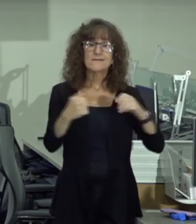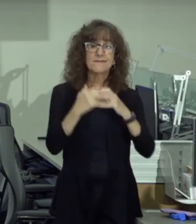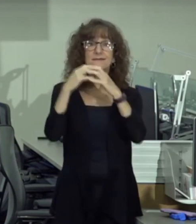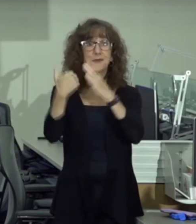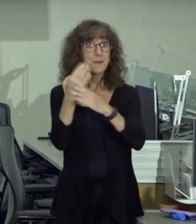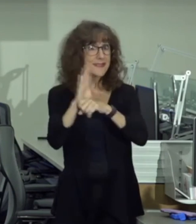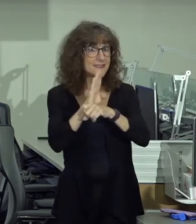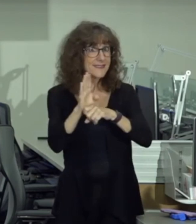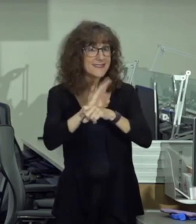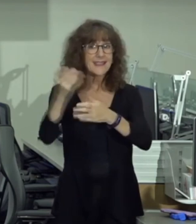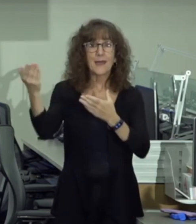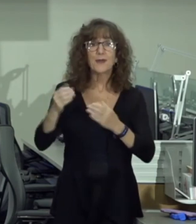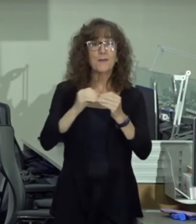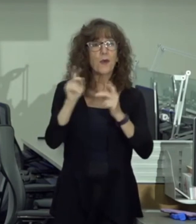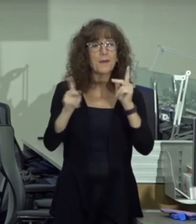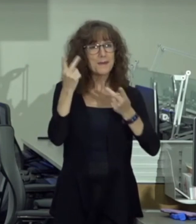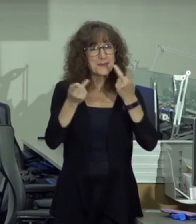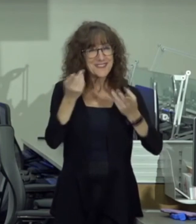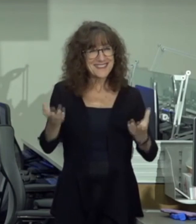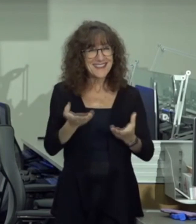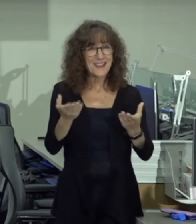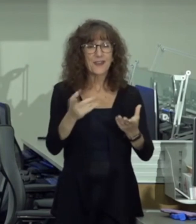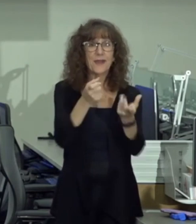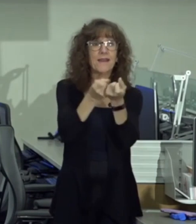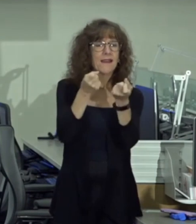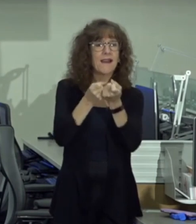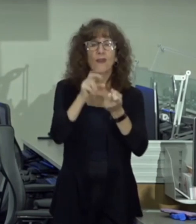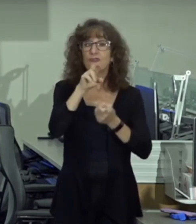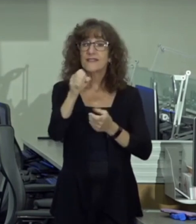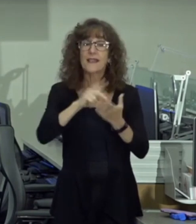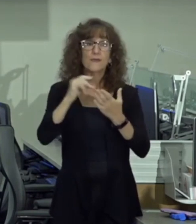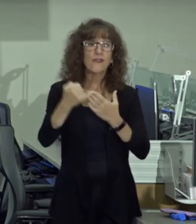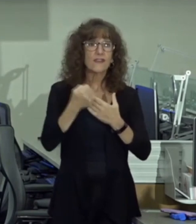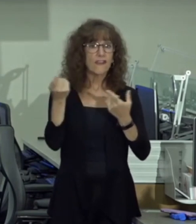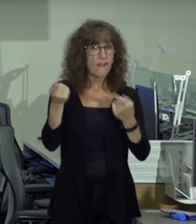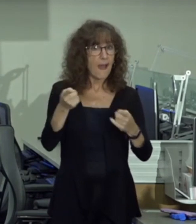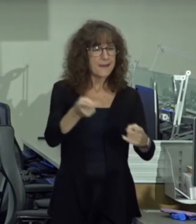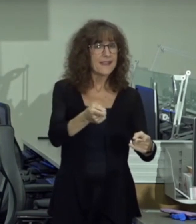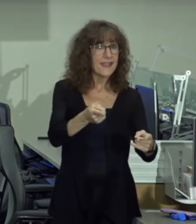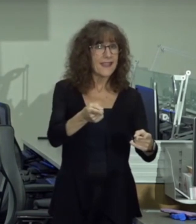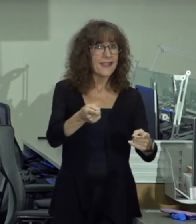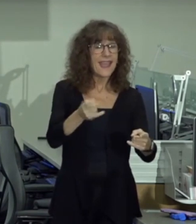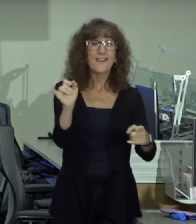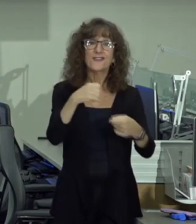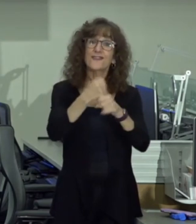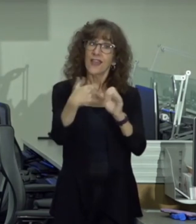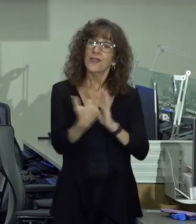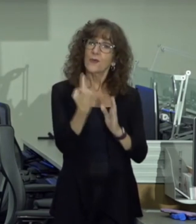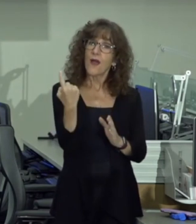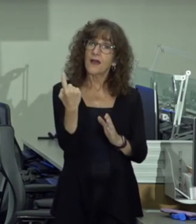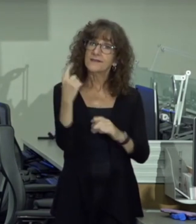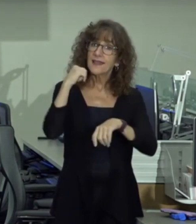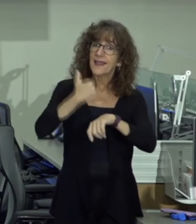businesses. We can bring tourists here to visit. We can help to sustain real estate projects that are in the pipeline, as well as create new ones,